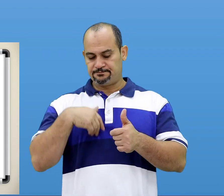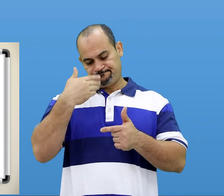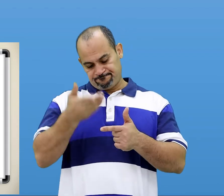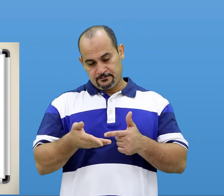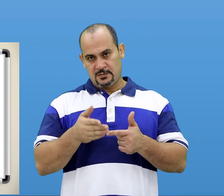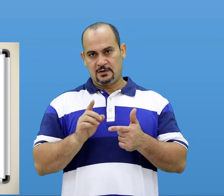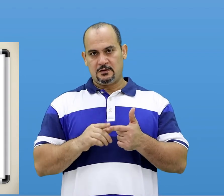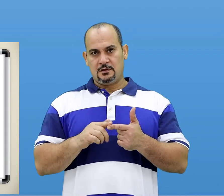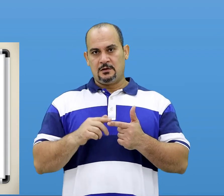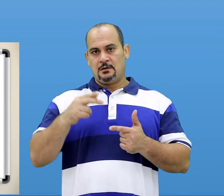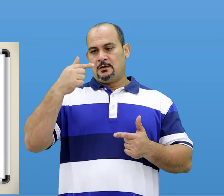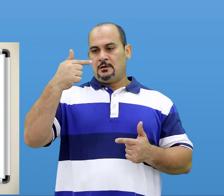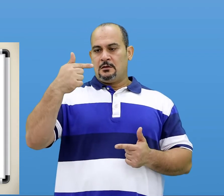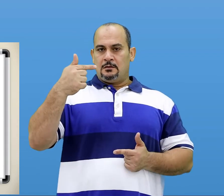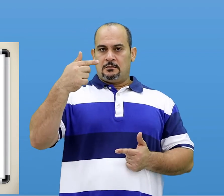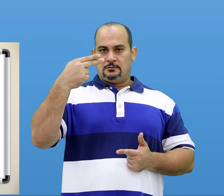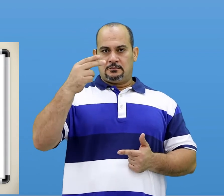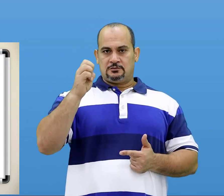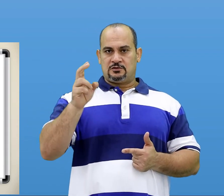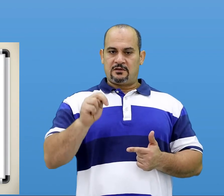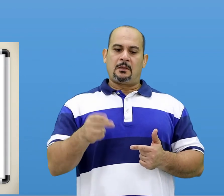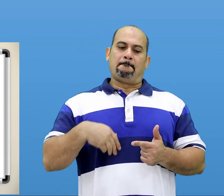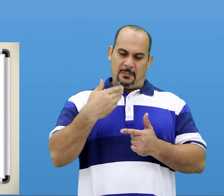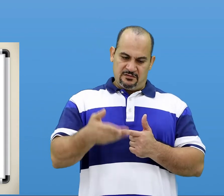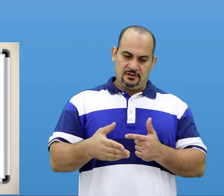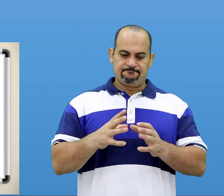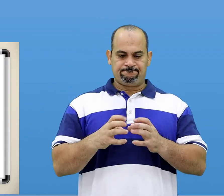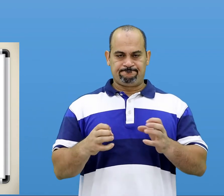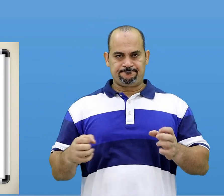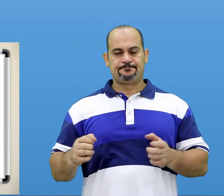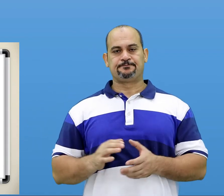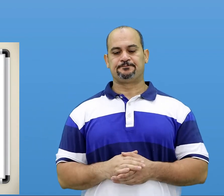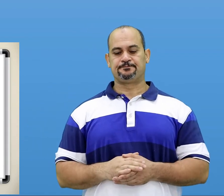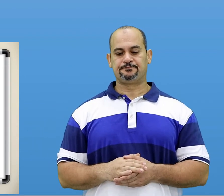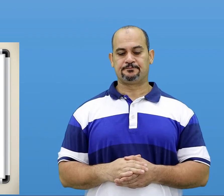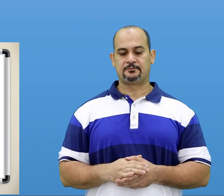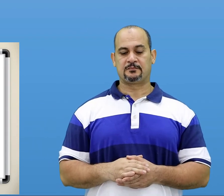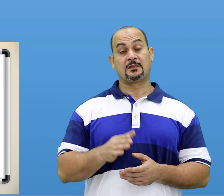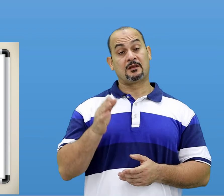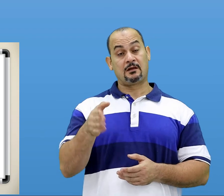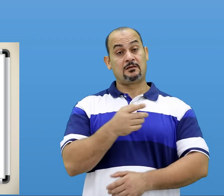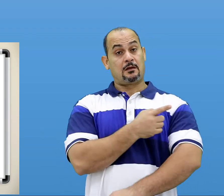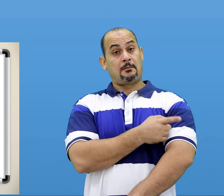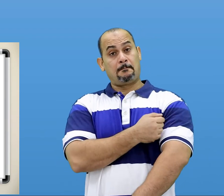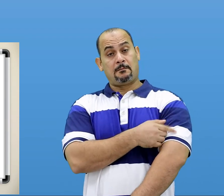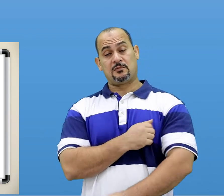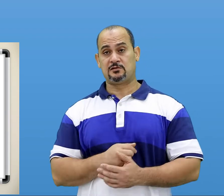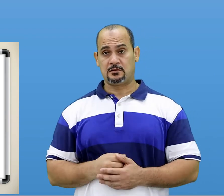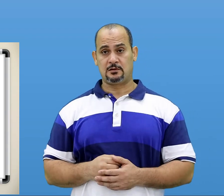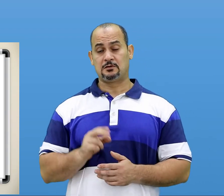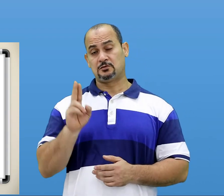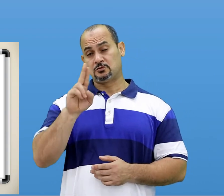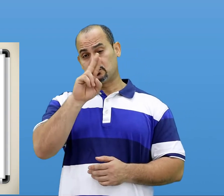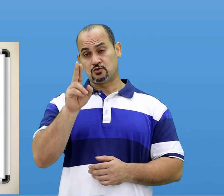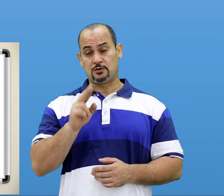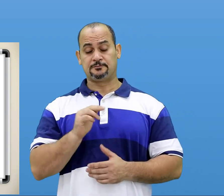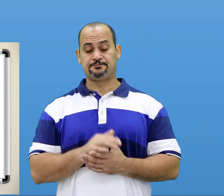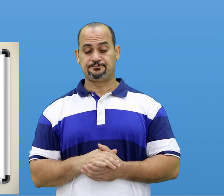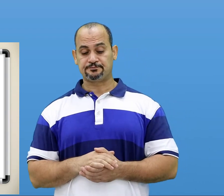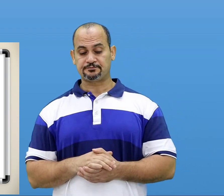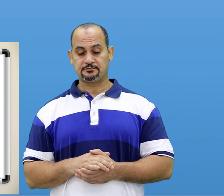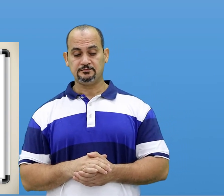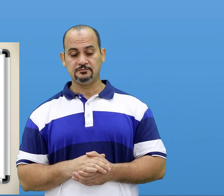then it will discuss, then continue your topic. This is an example of one of the questions